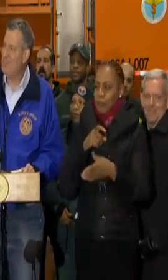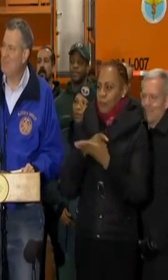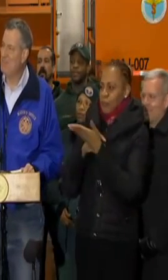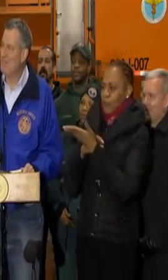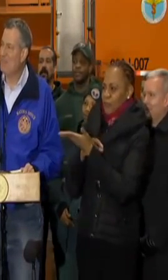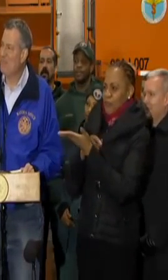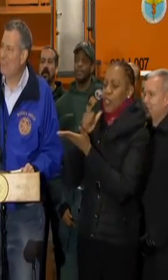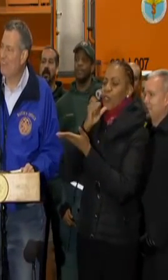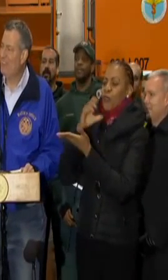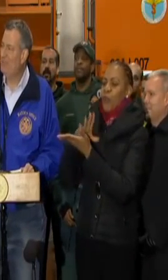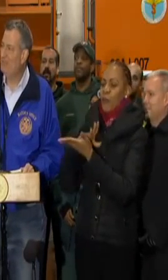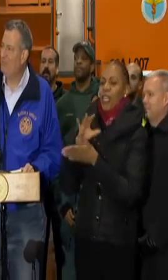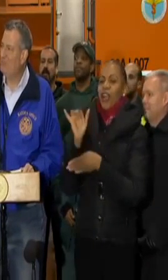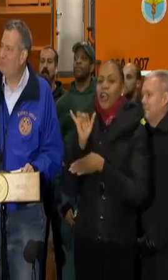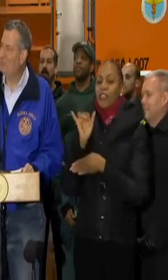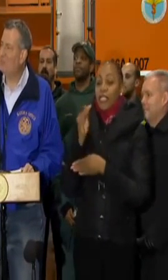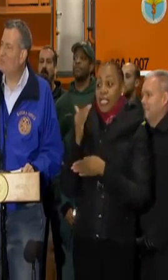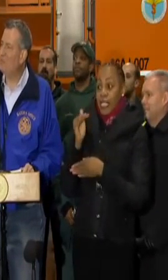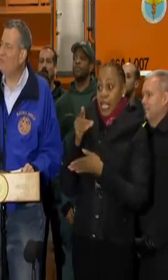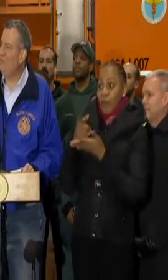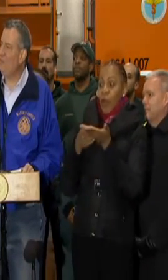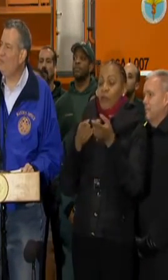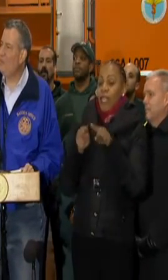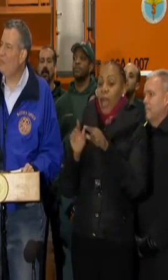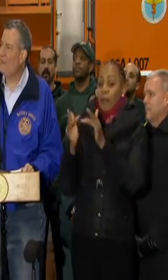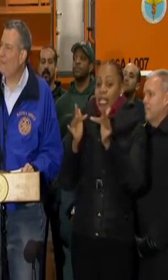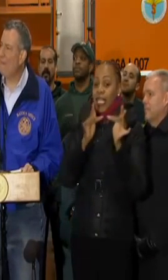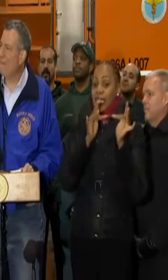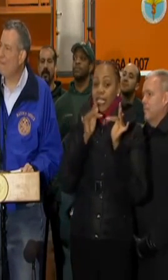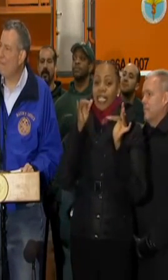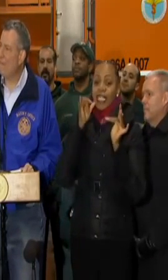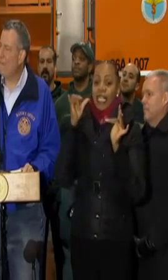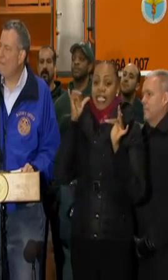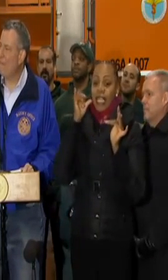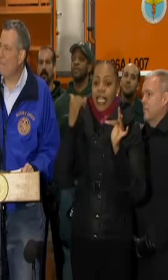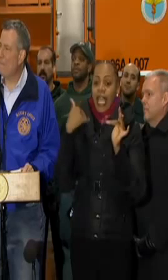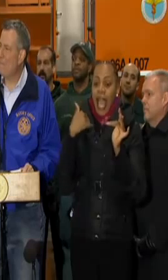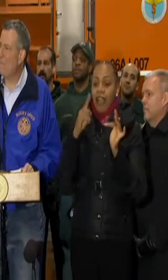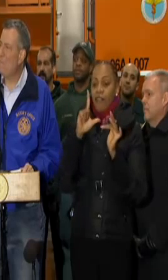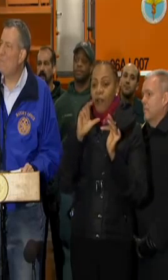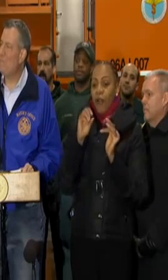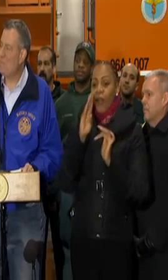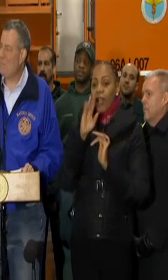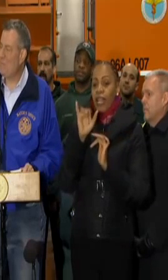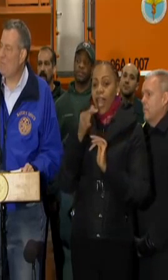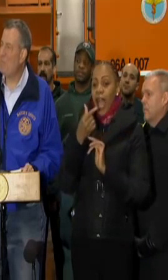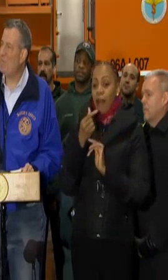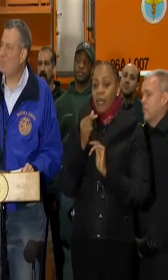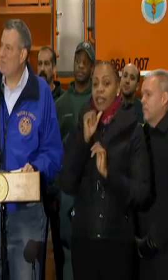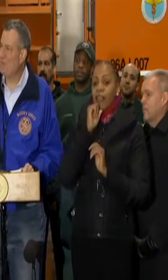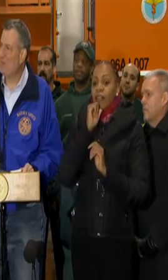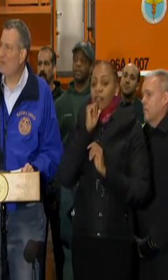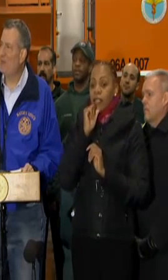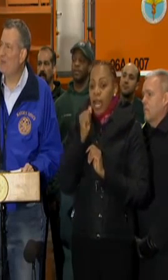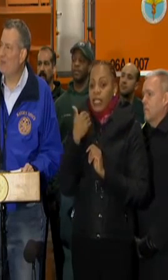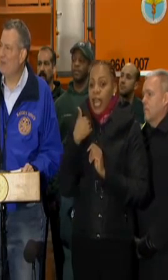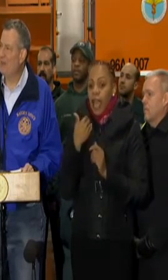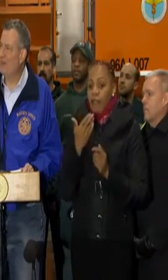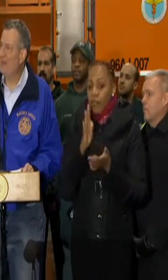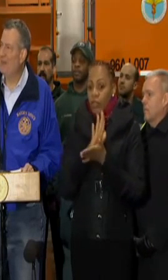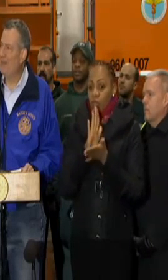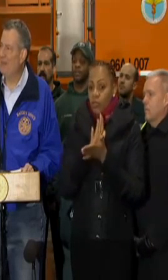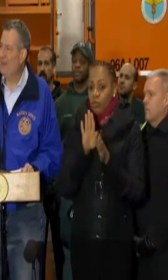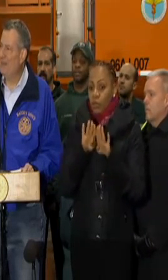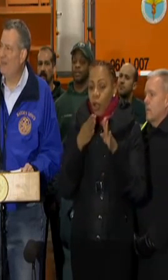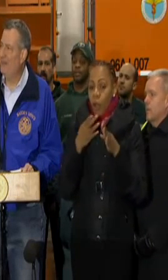Also on your side, it seems like from what was going around the internet yesterday that he was kind of lobbying a little bit for their not to school today. Did he talk to you